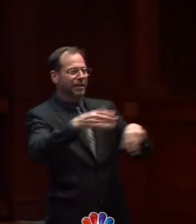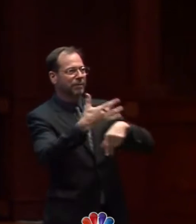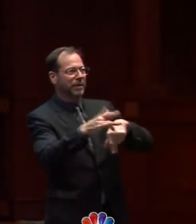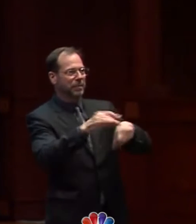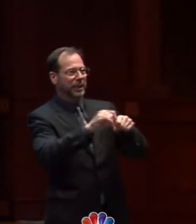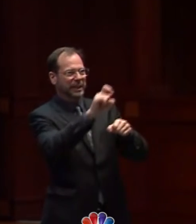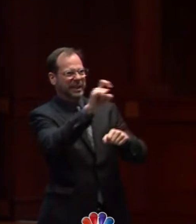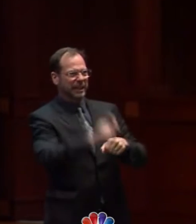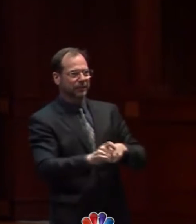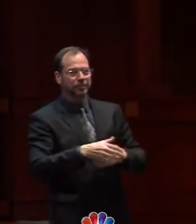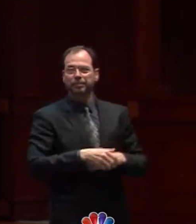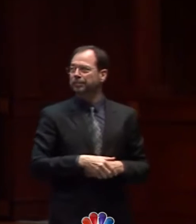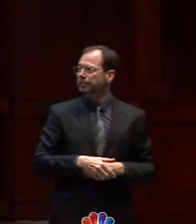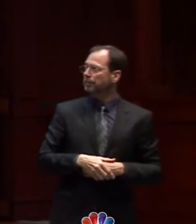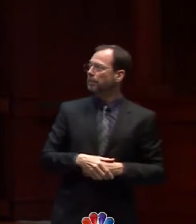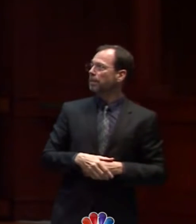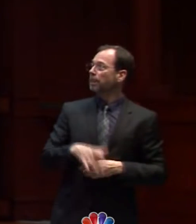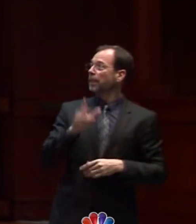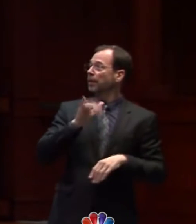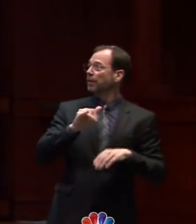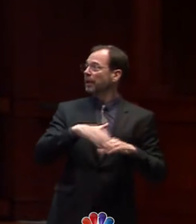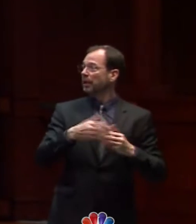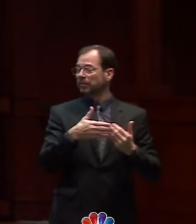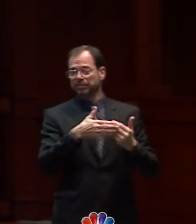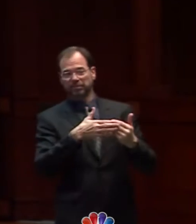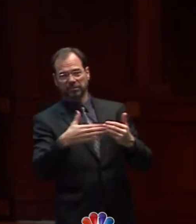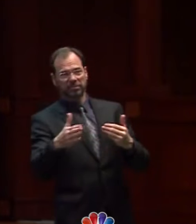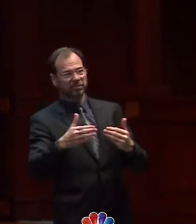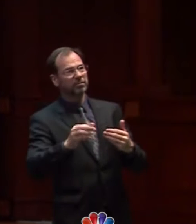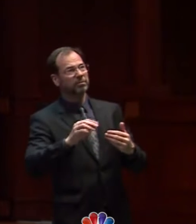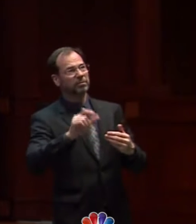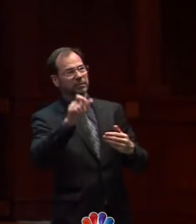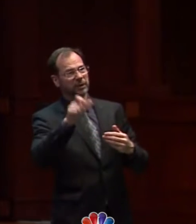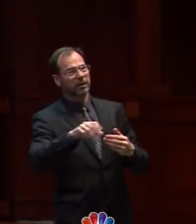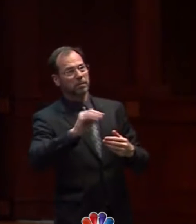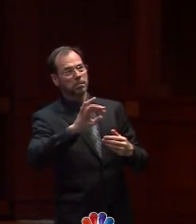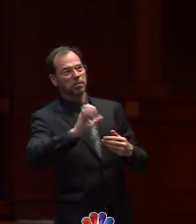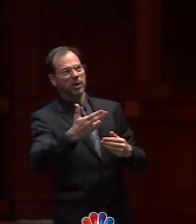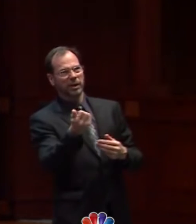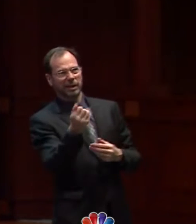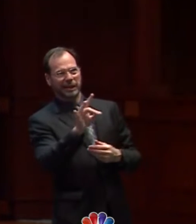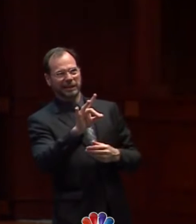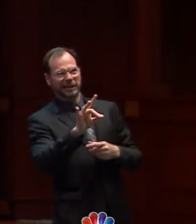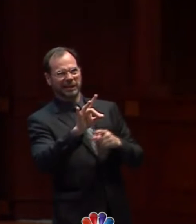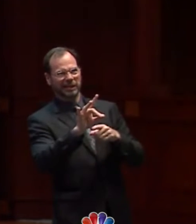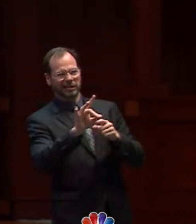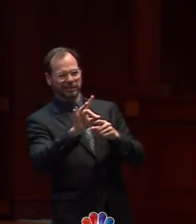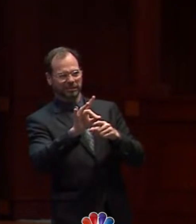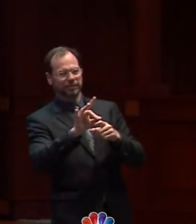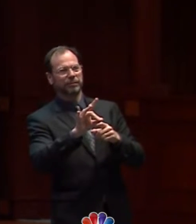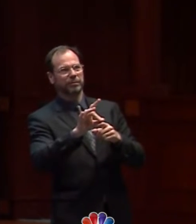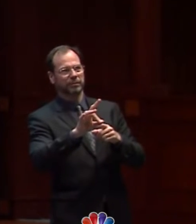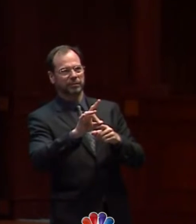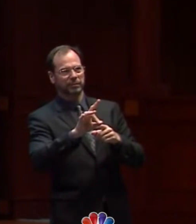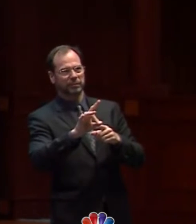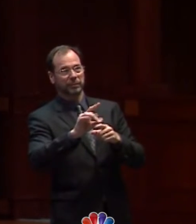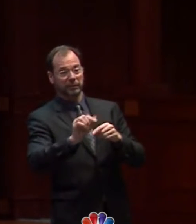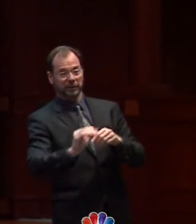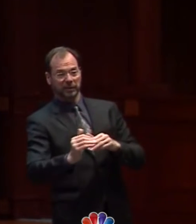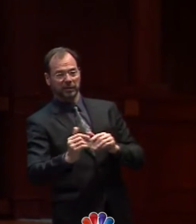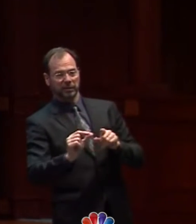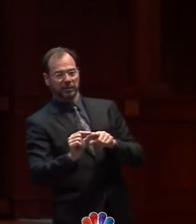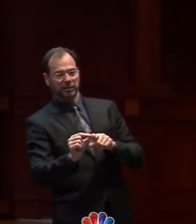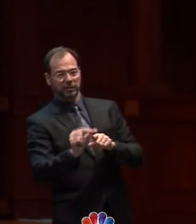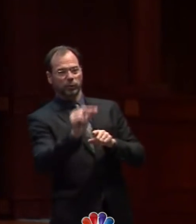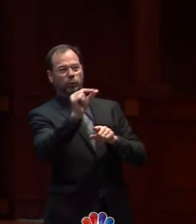if you look at the far left column, that's dated March the 18th. It shows as of that